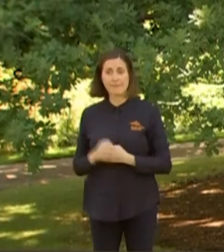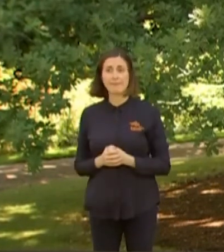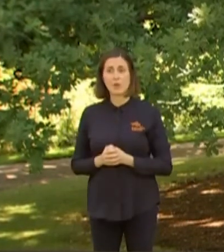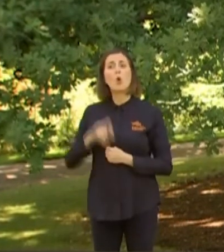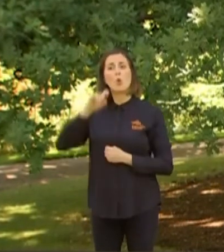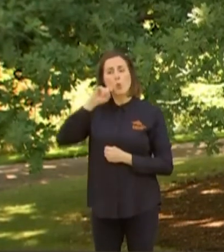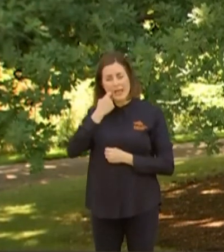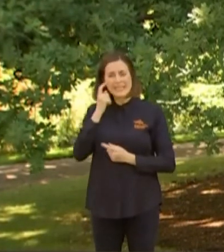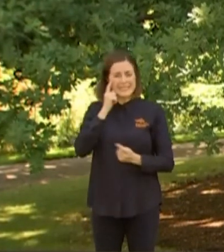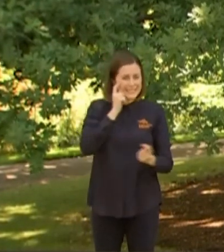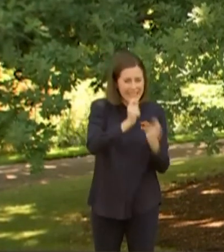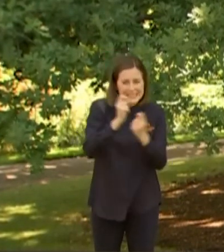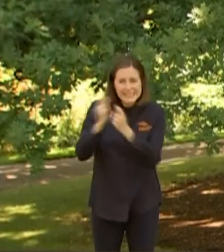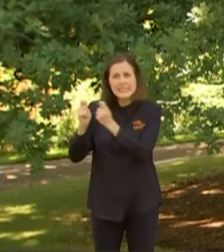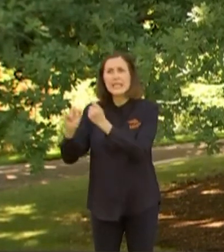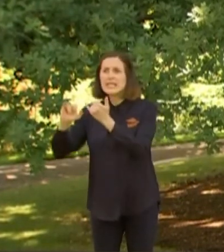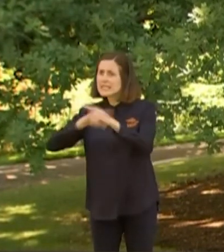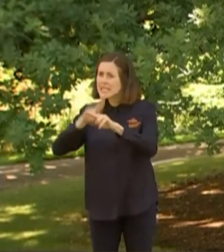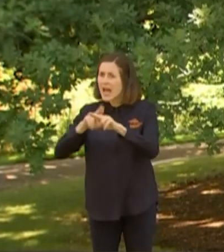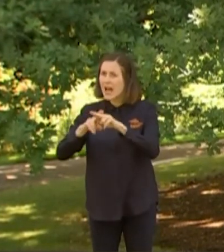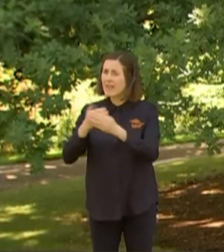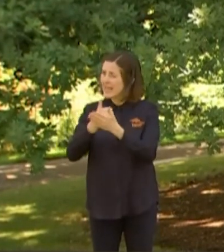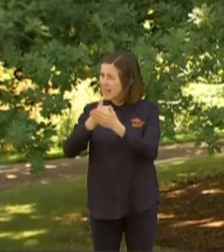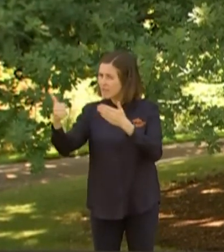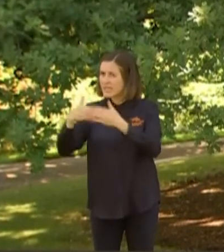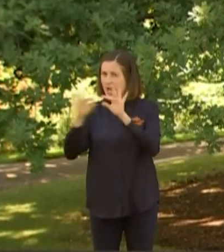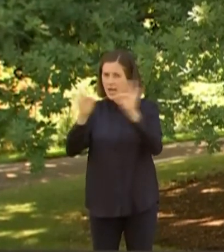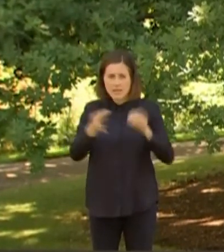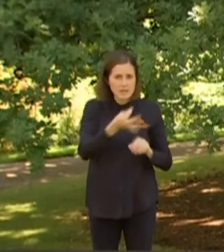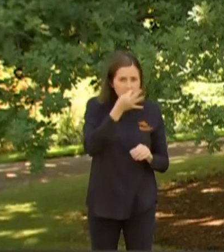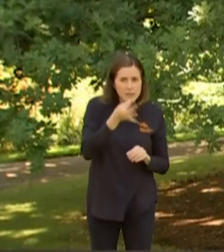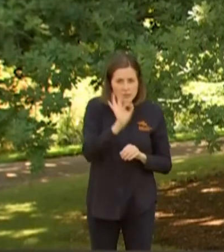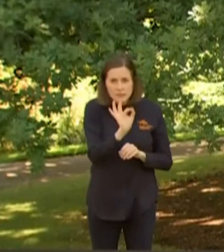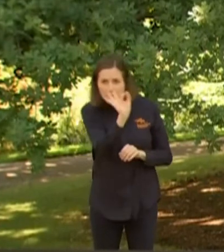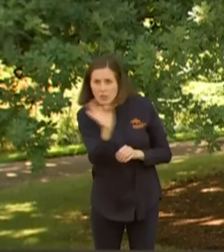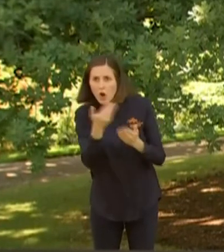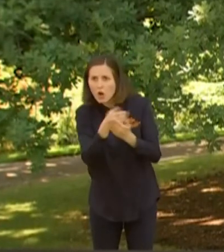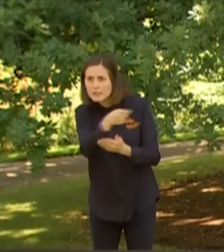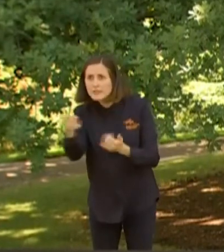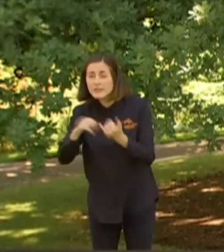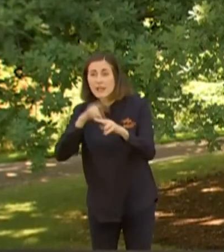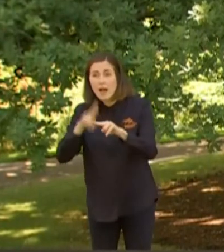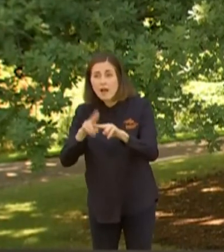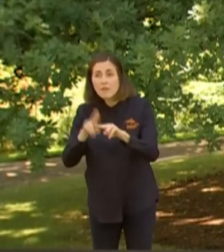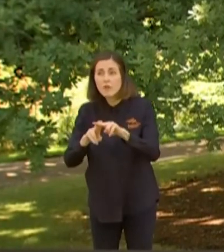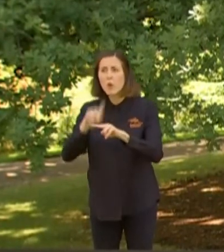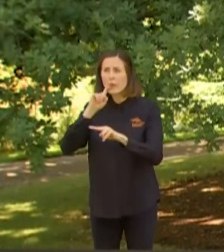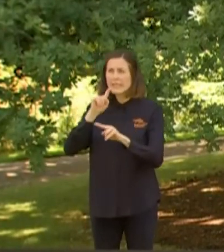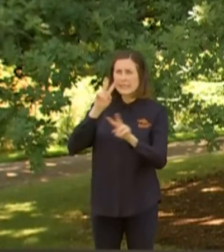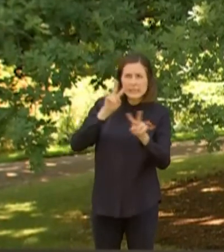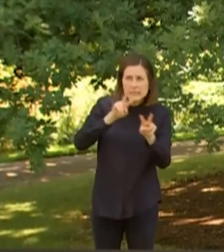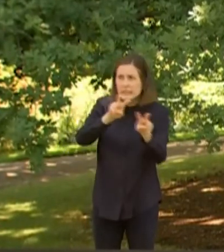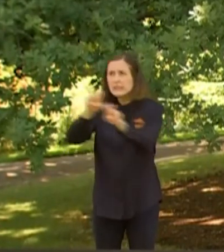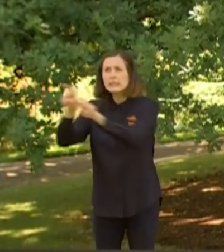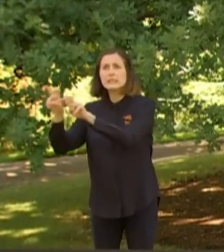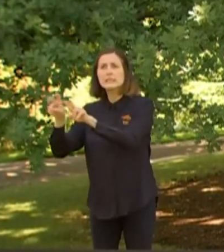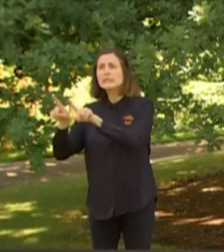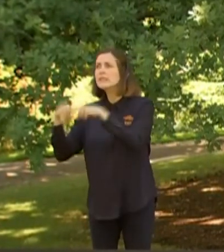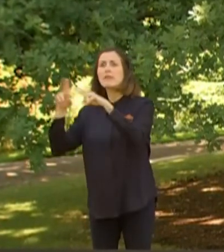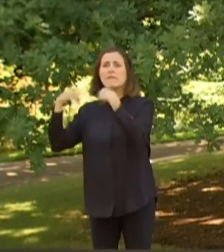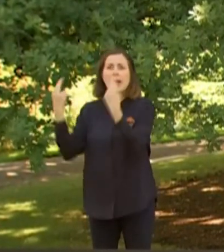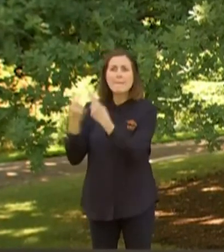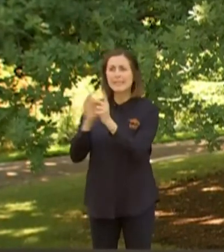day. Their family members will be offered a test every week. We will advance contact trace all of those staff so we know who they live with and what